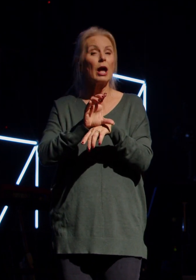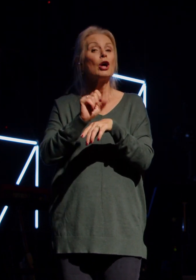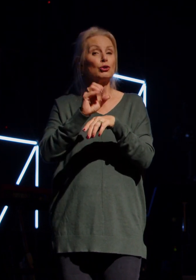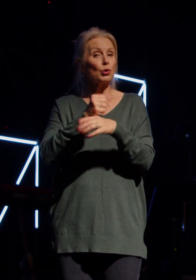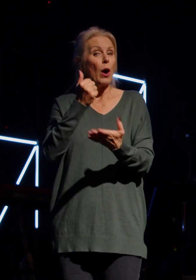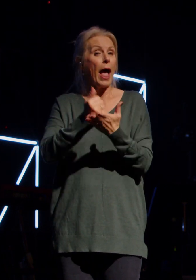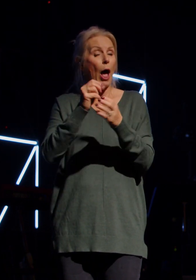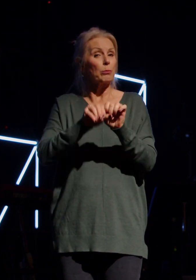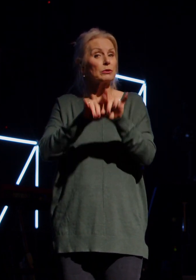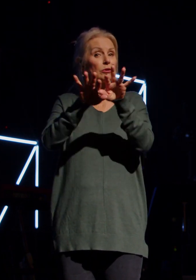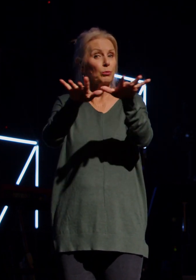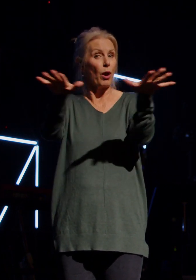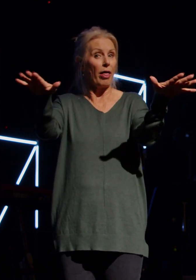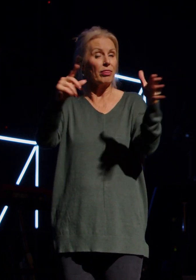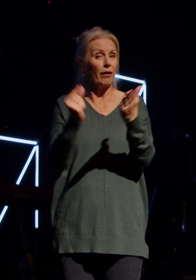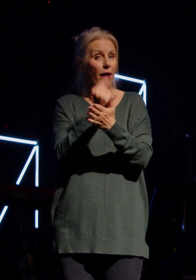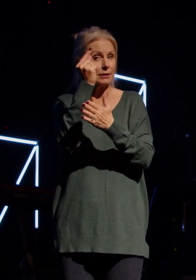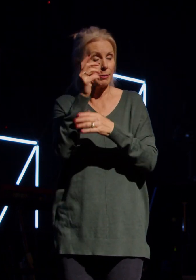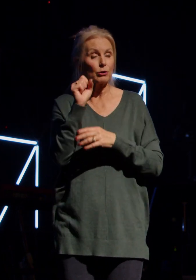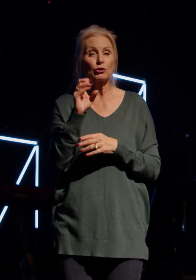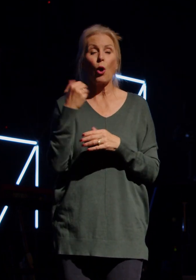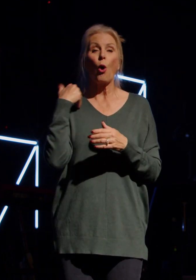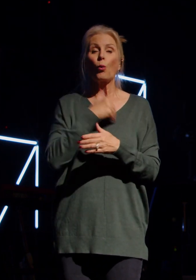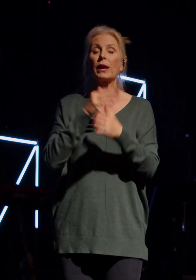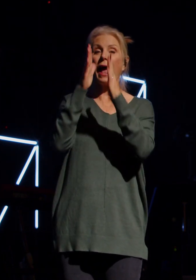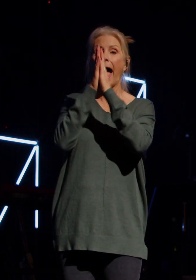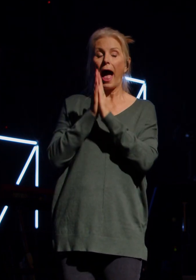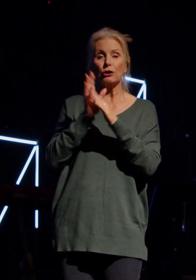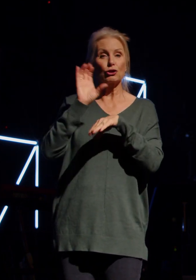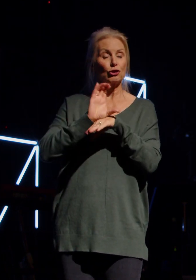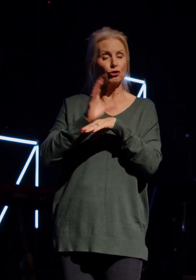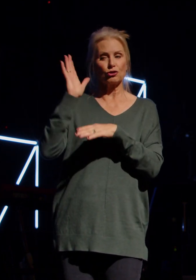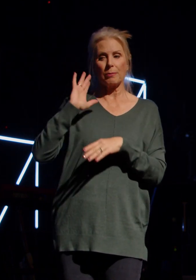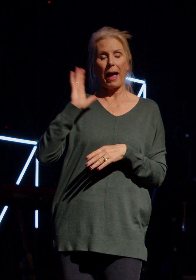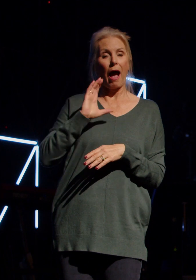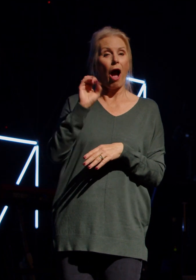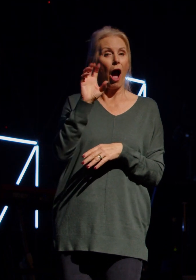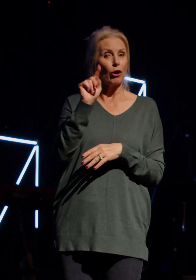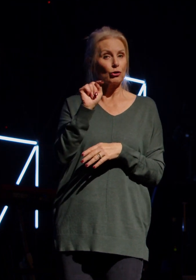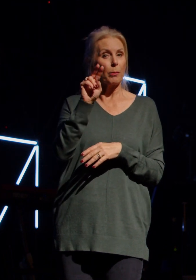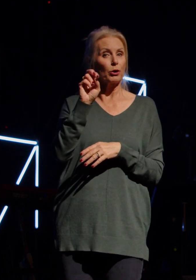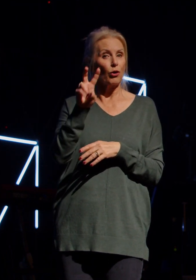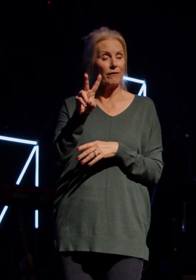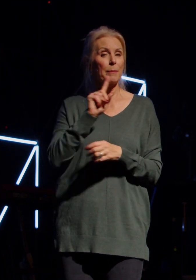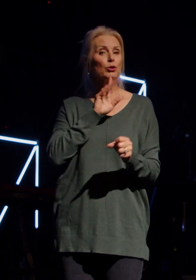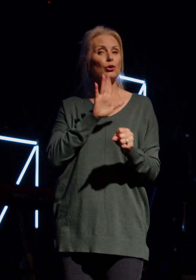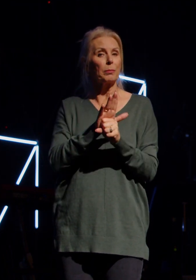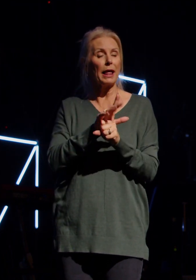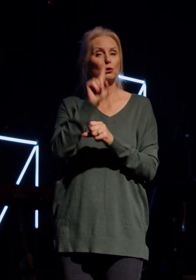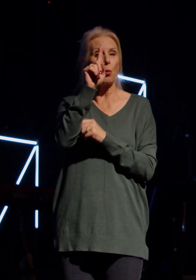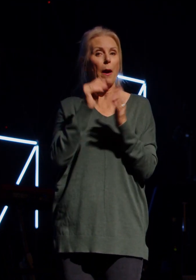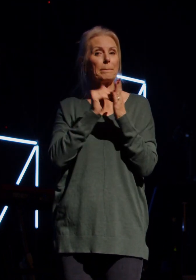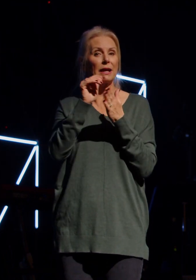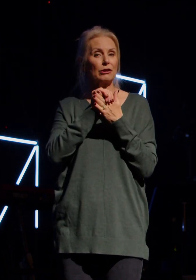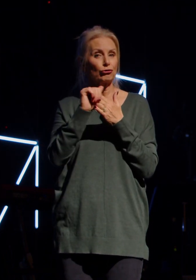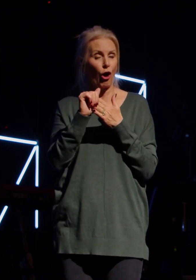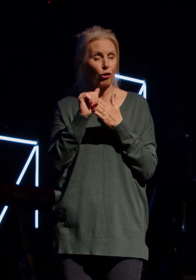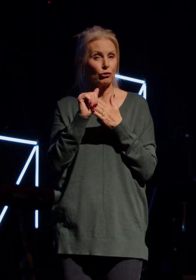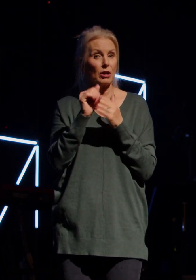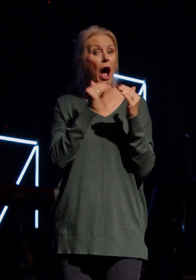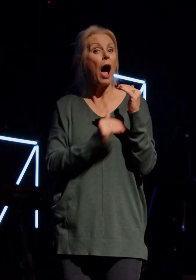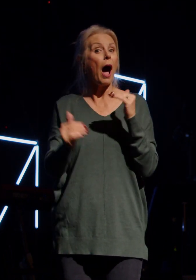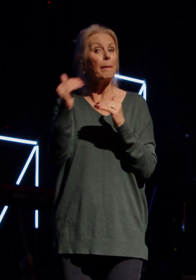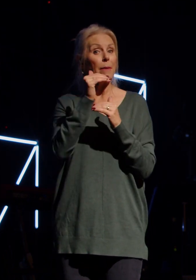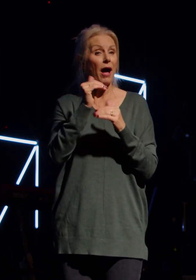in Riverside and around the world. We asked our church back in October and November to pledge or give $1 million above normal